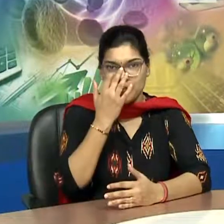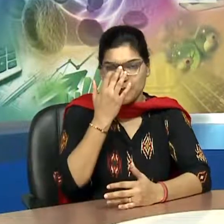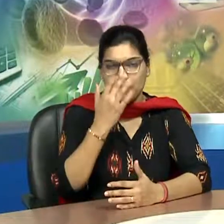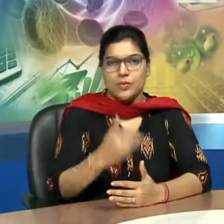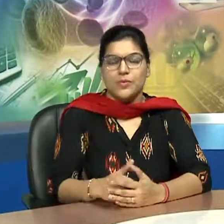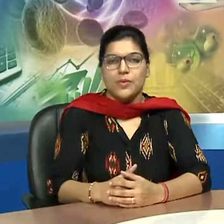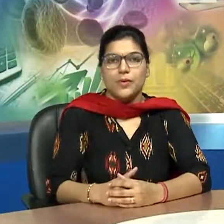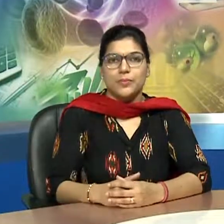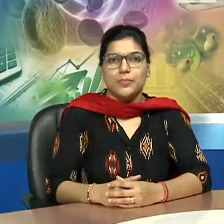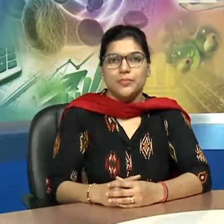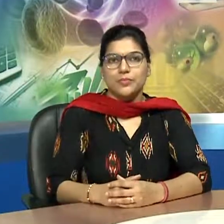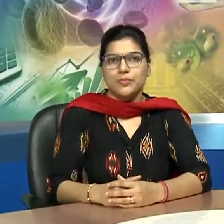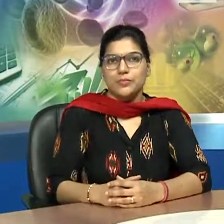exercises.